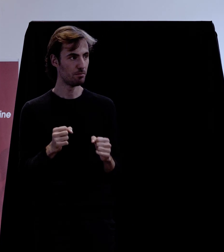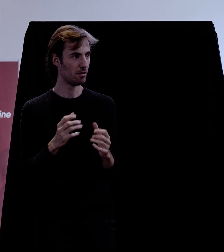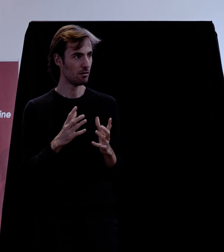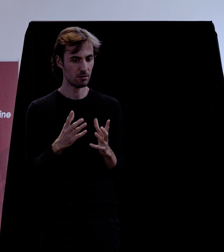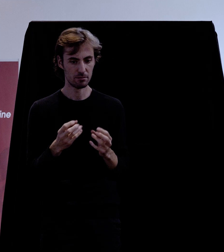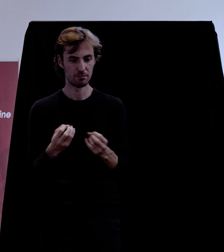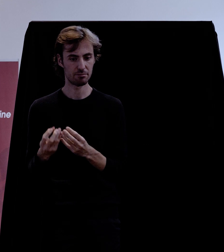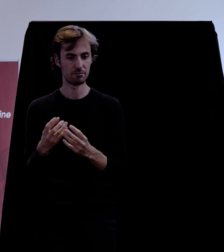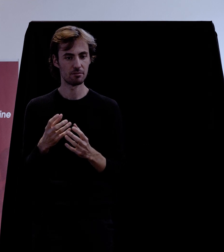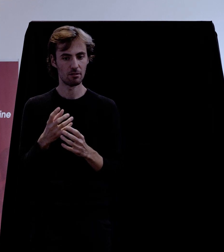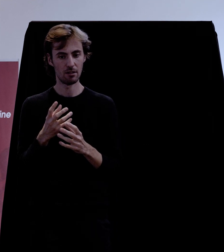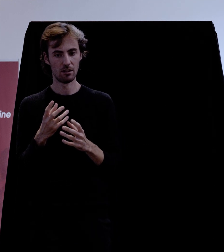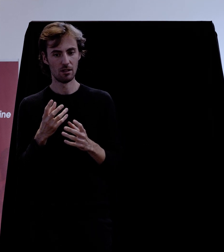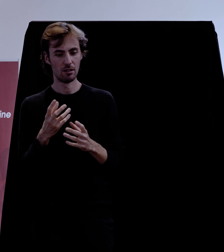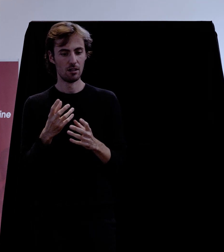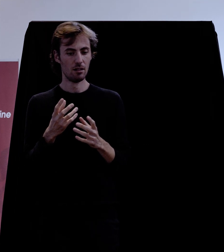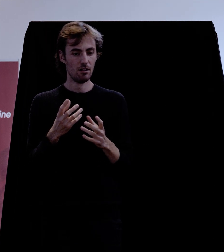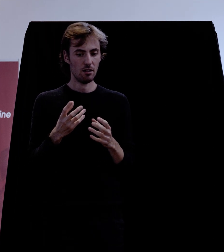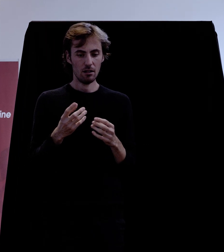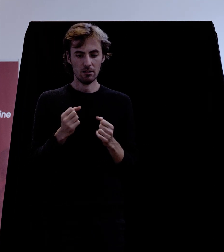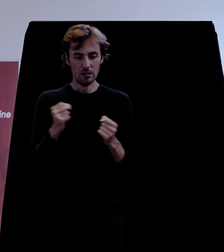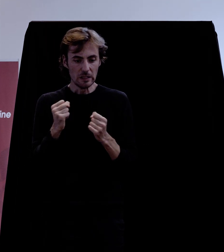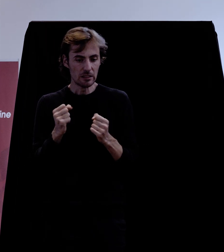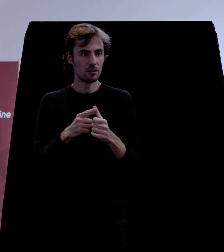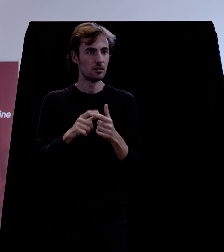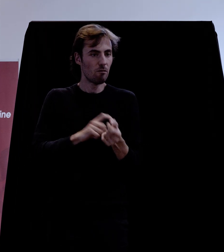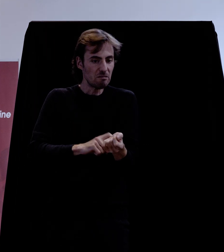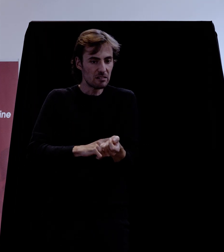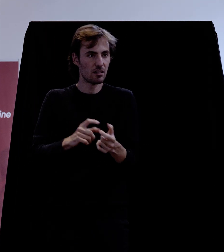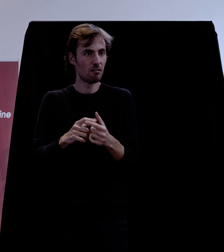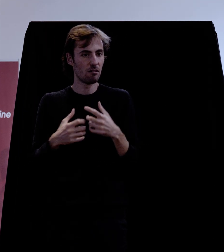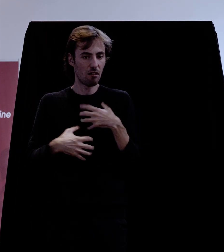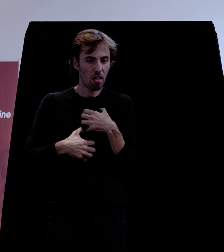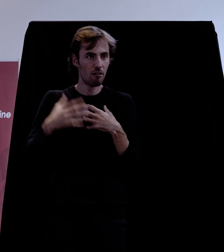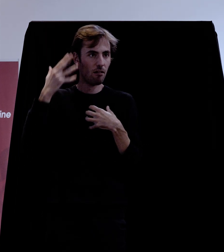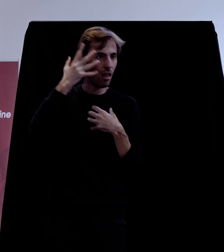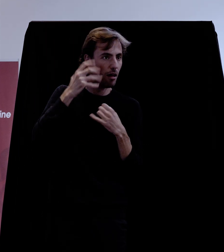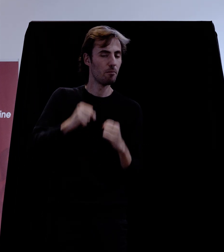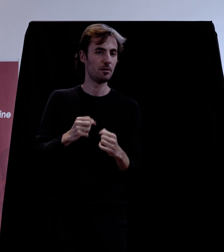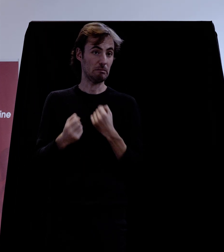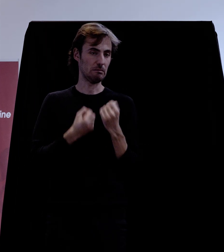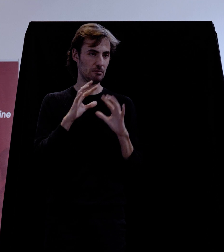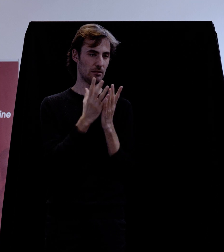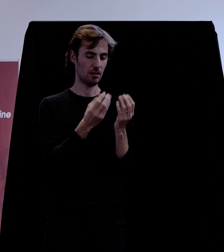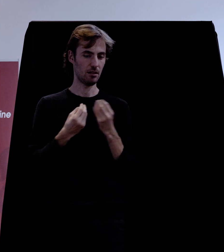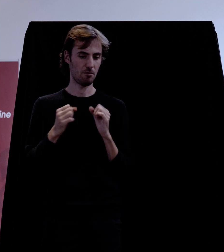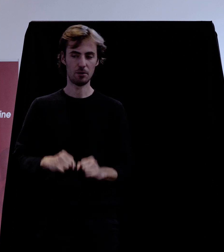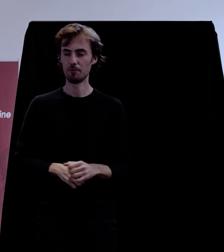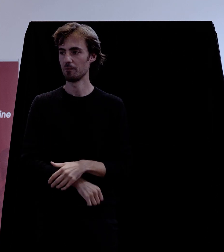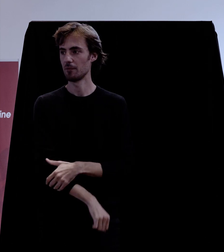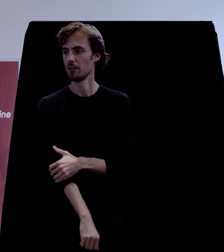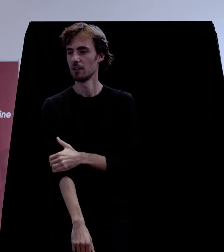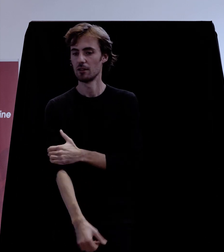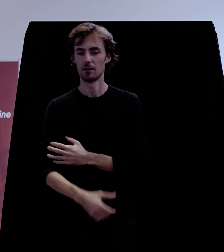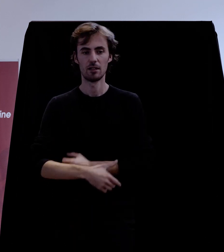have to learn how to change our thoughts and expectations. This is going to be fine. I'll meet with a doctor. We'll